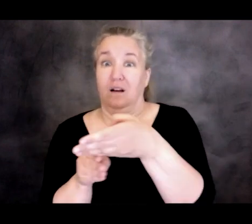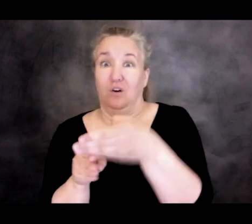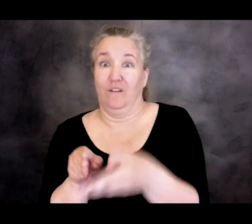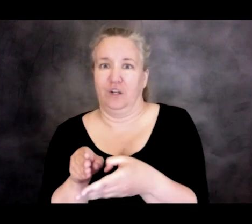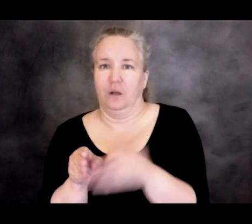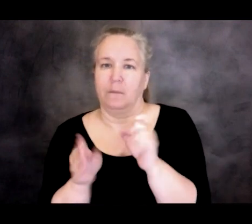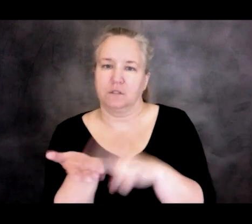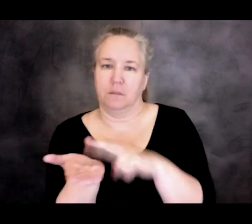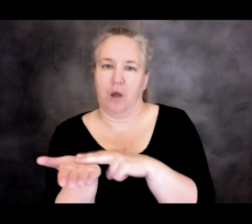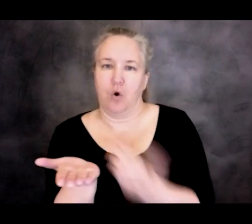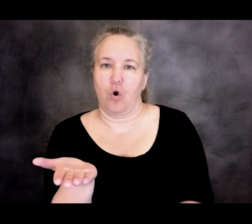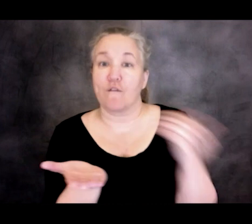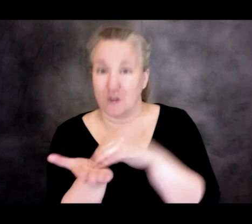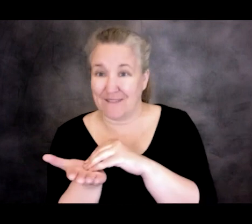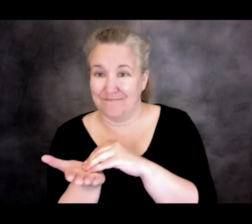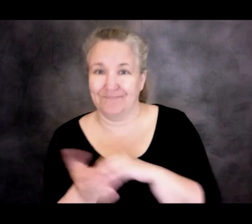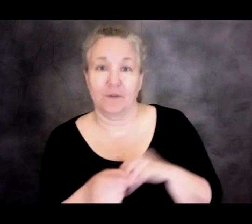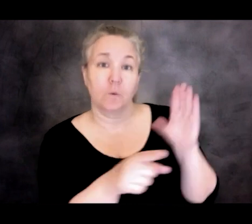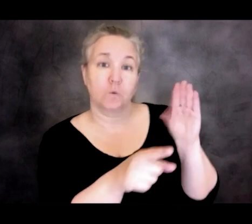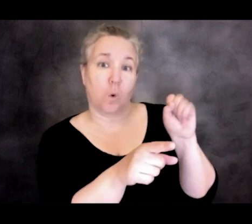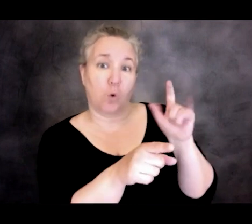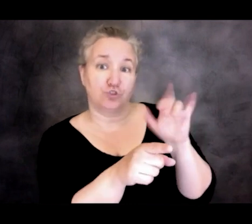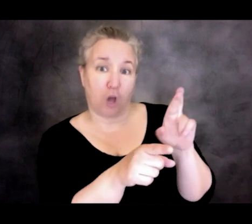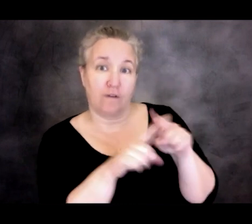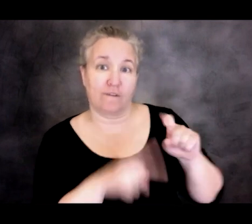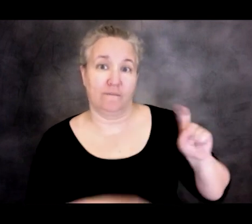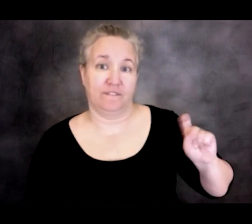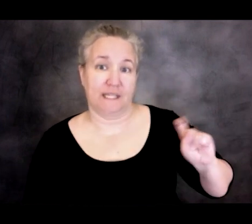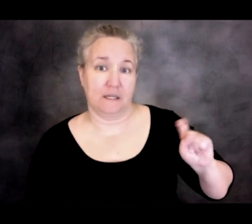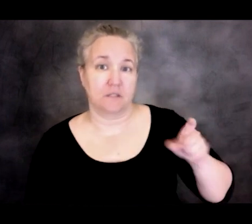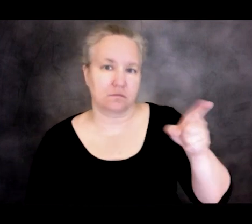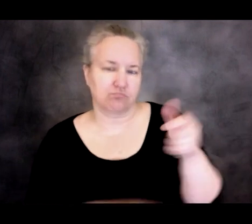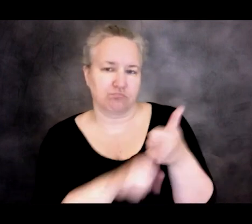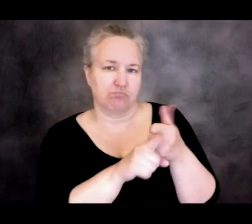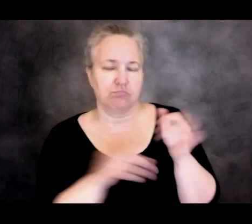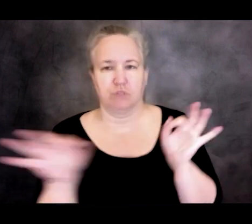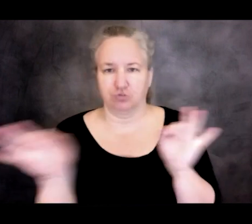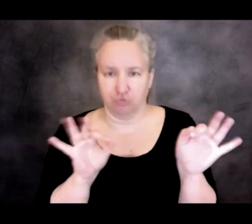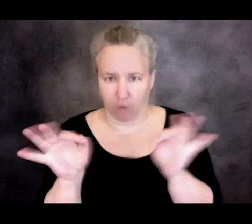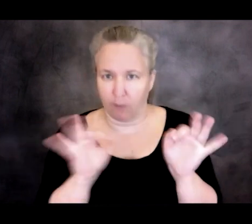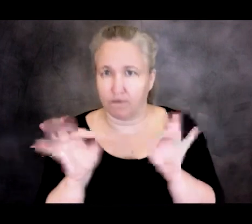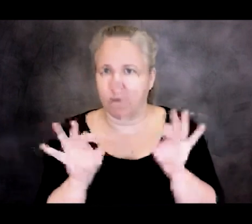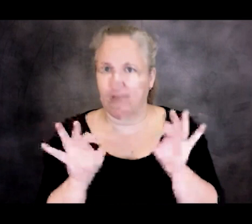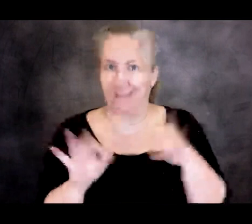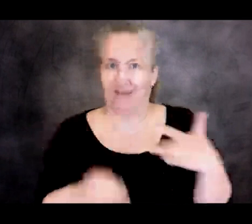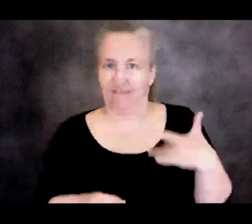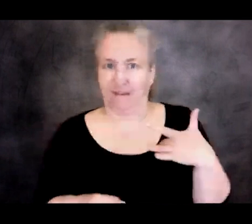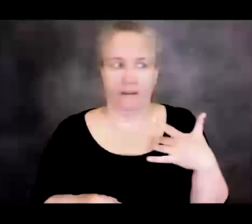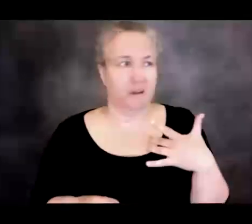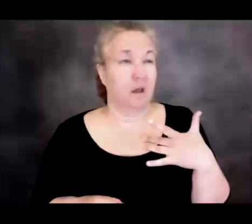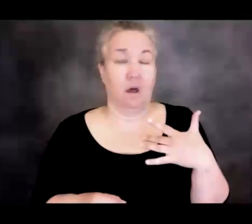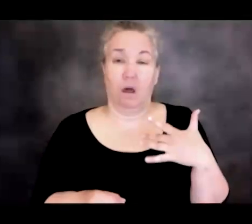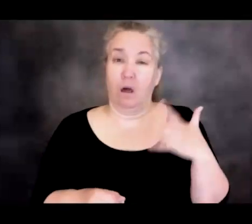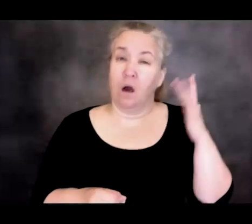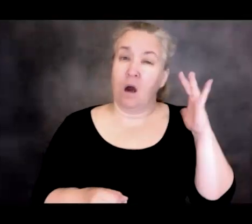And so here's Oscar from Phoenix describing this feeling of always having to start